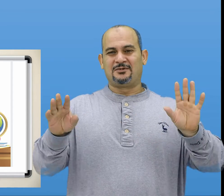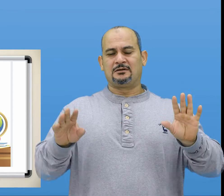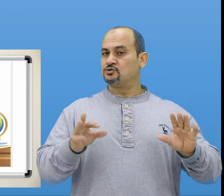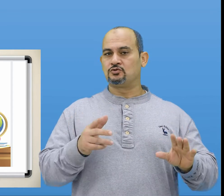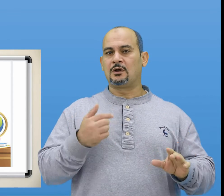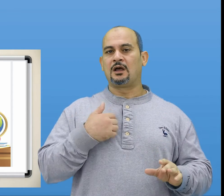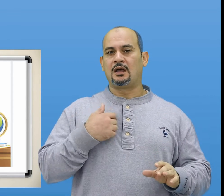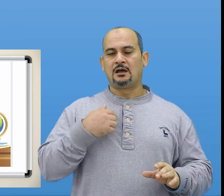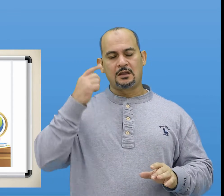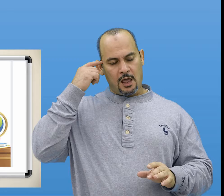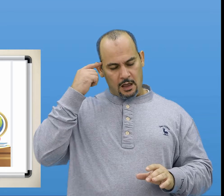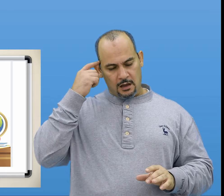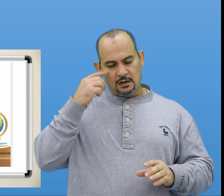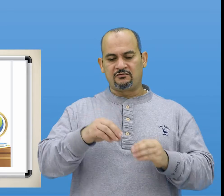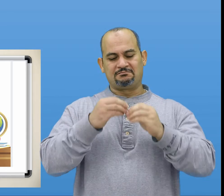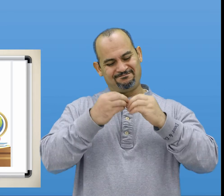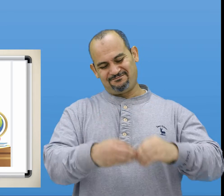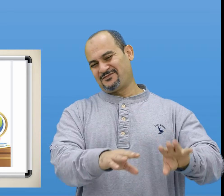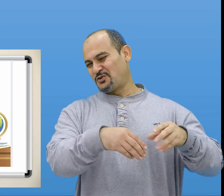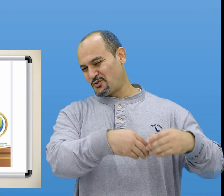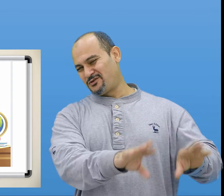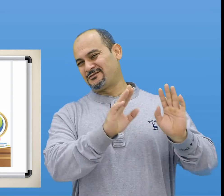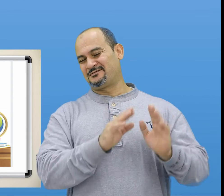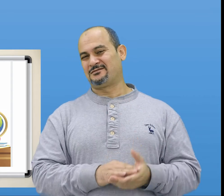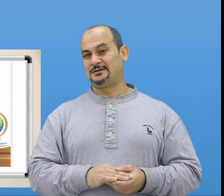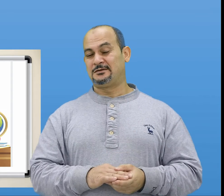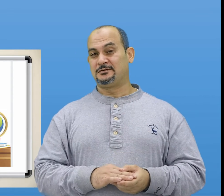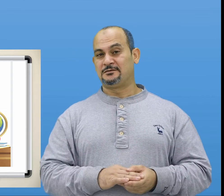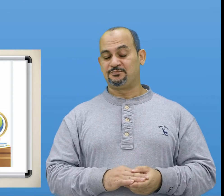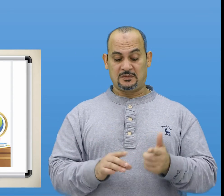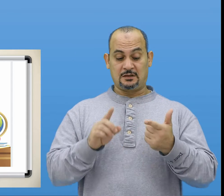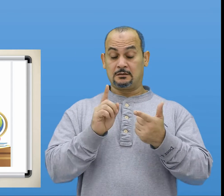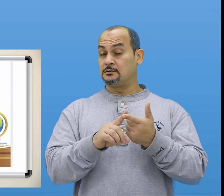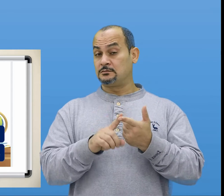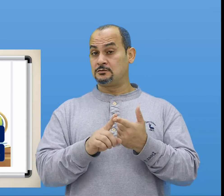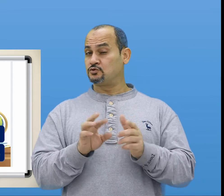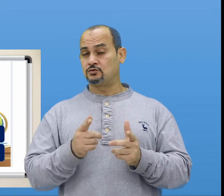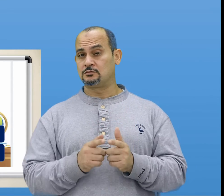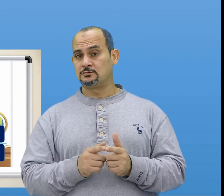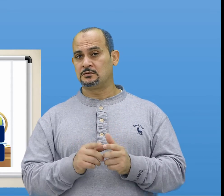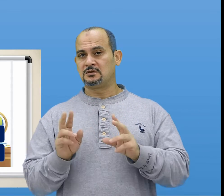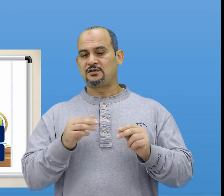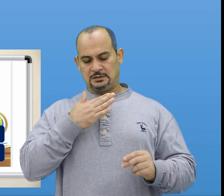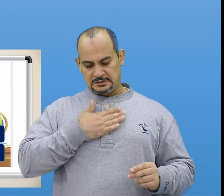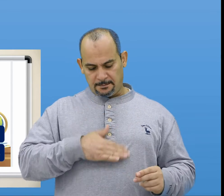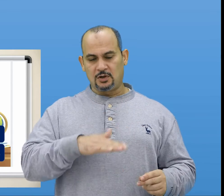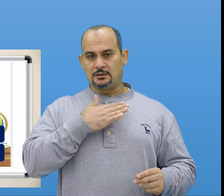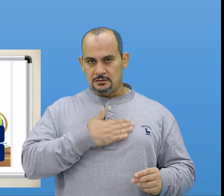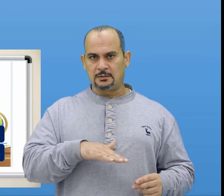top. So you earned this position, right? So it is well-deserved. It's an adjective. It